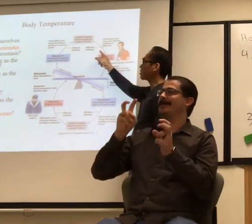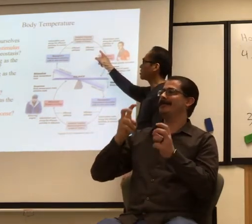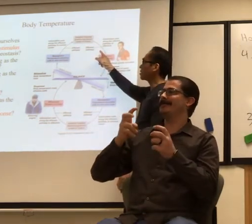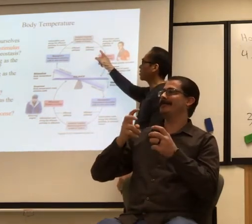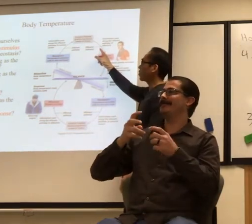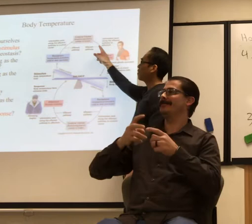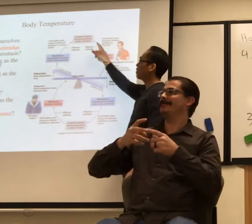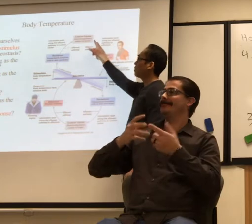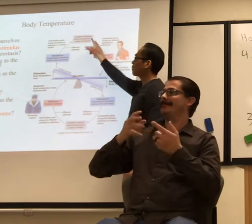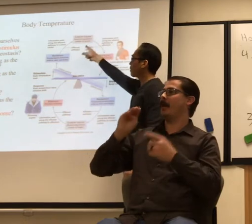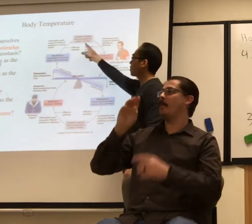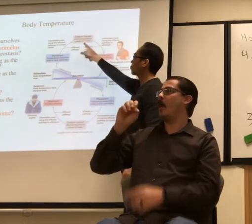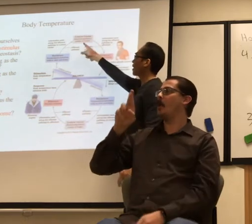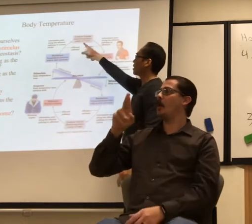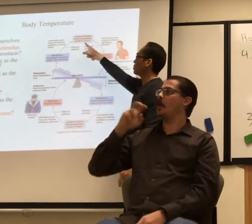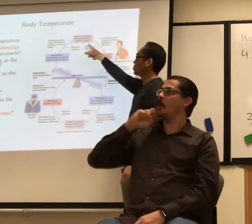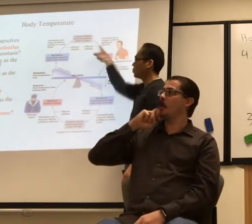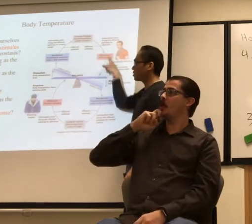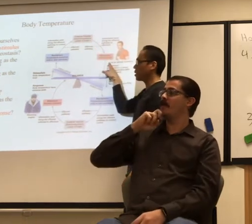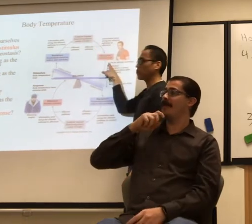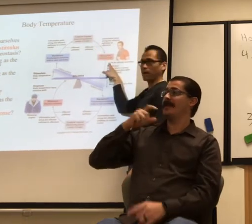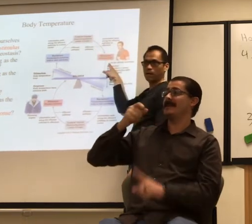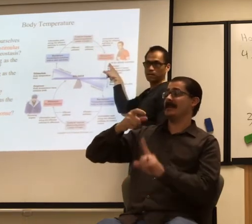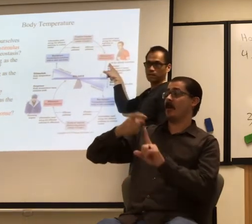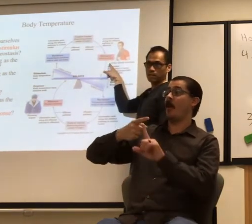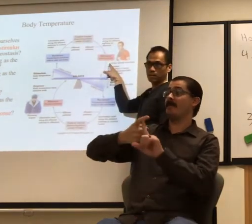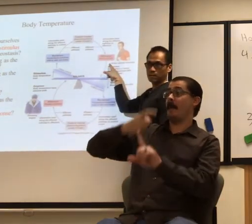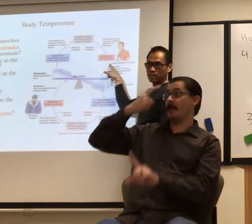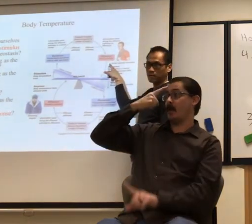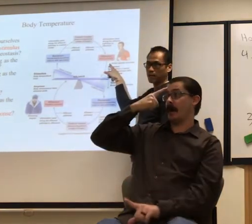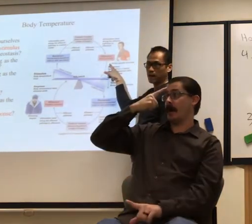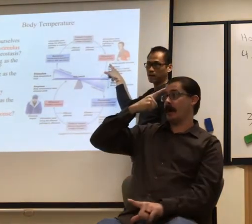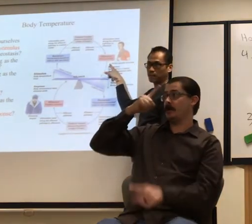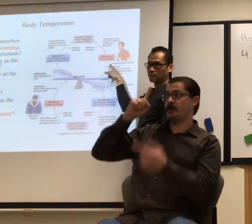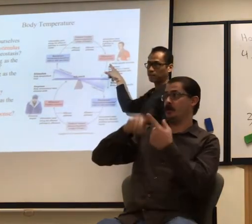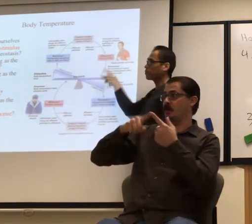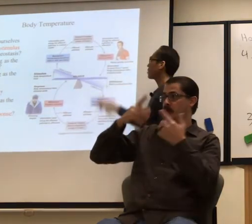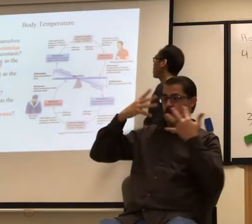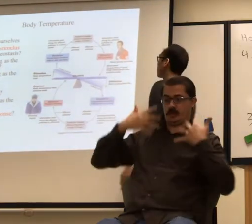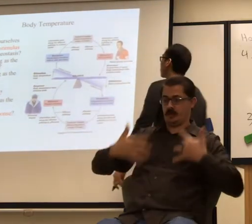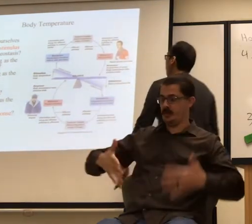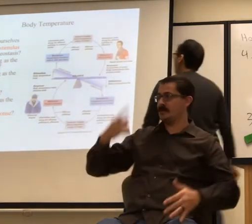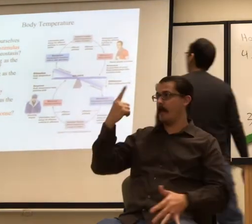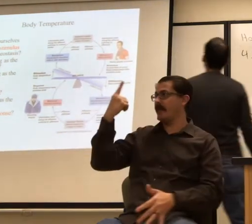are carrying the signal from the brain to something, okay?